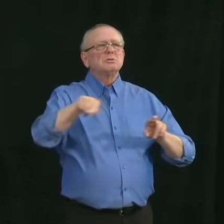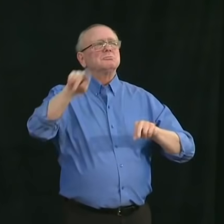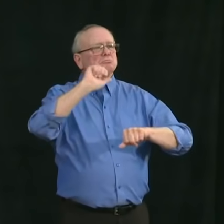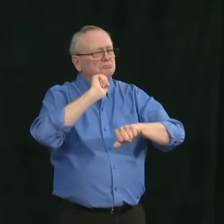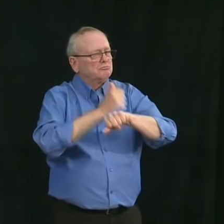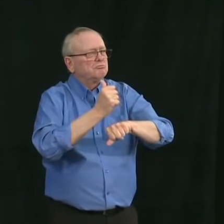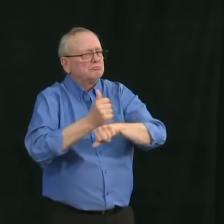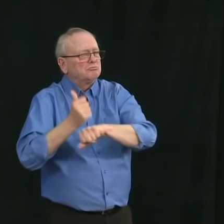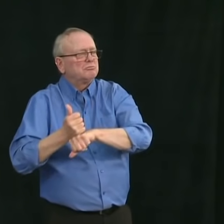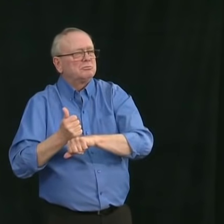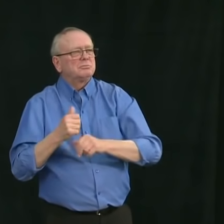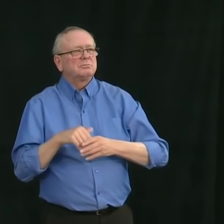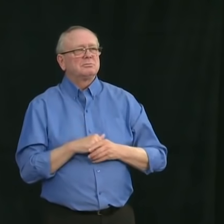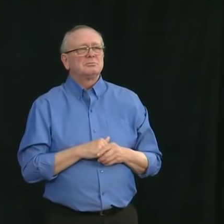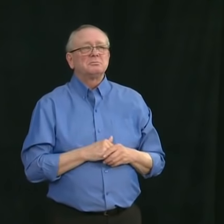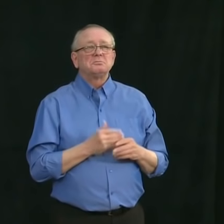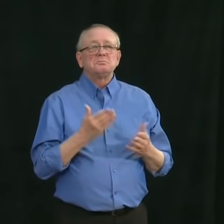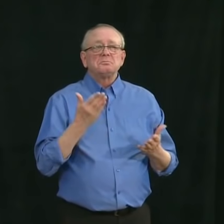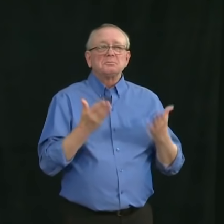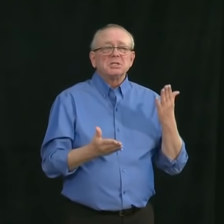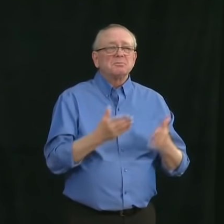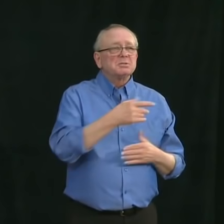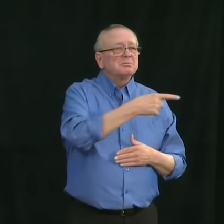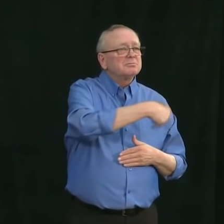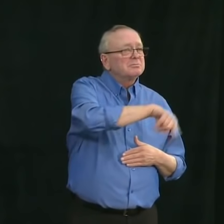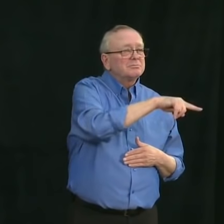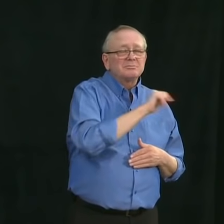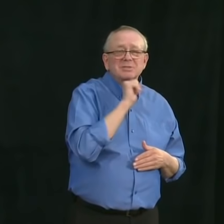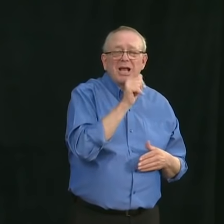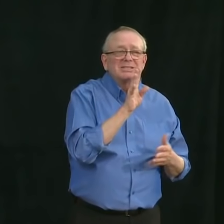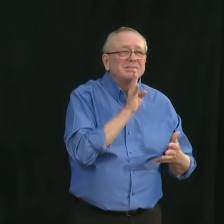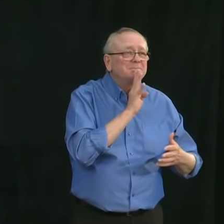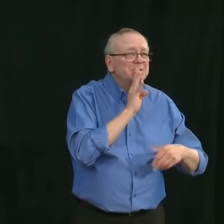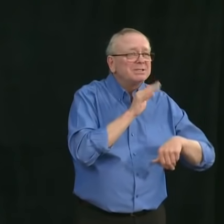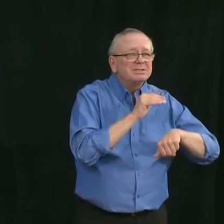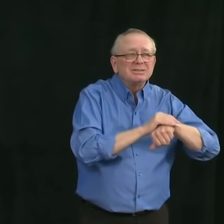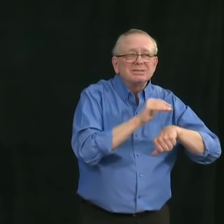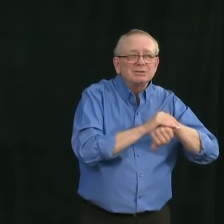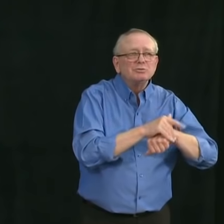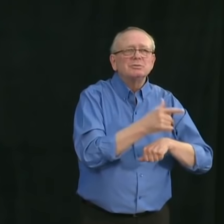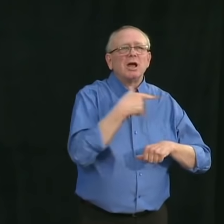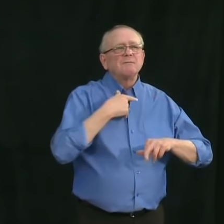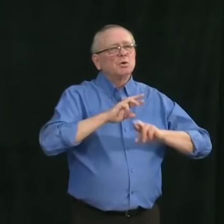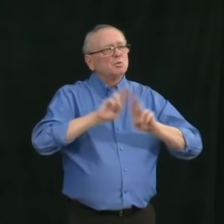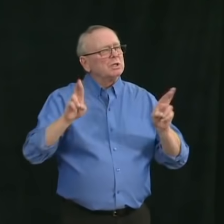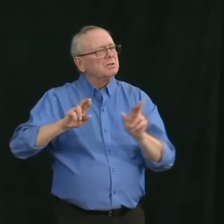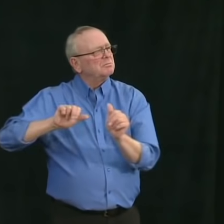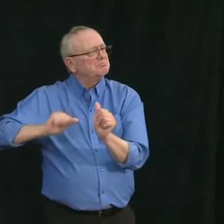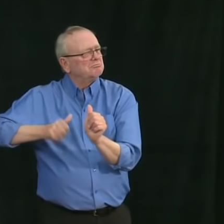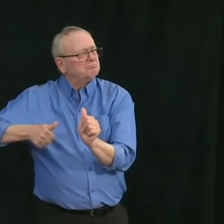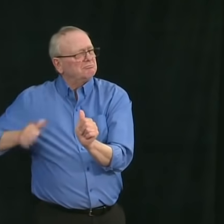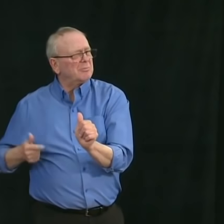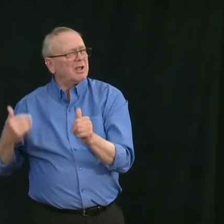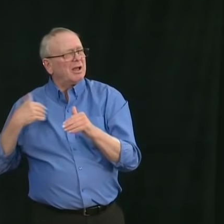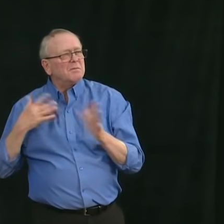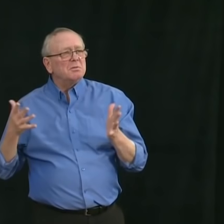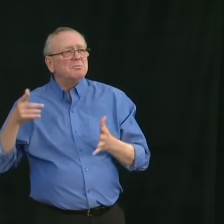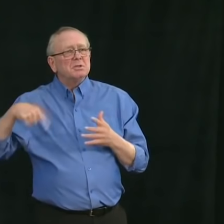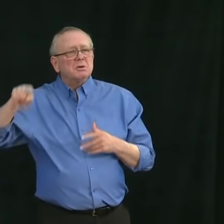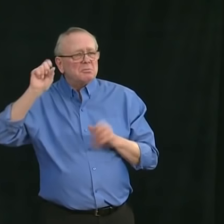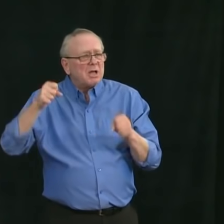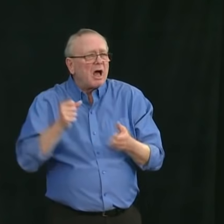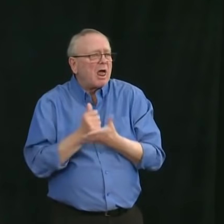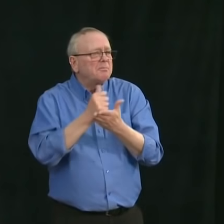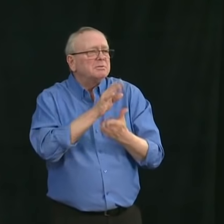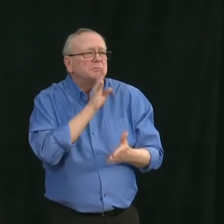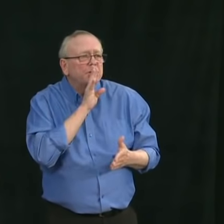than English that they feel most comfortable receiving information in. And those are all things that are being done by that local response team, in